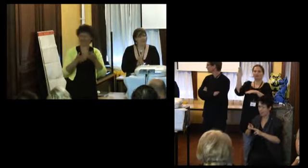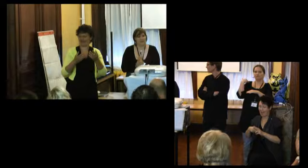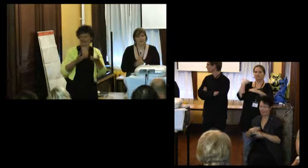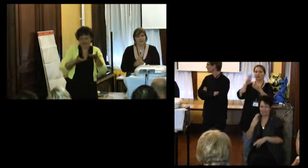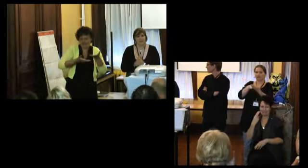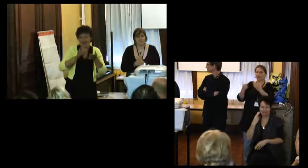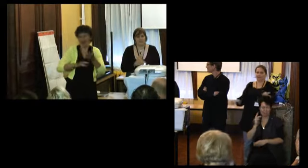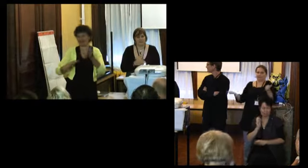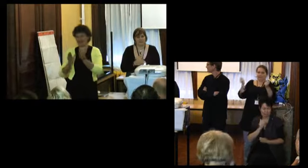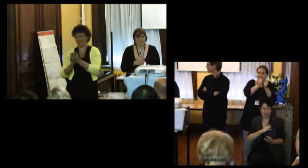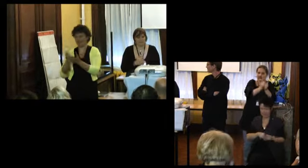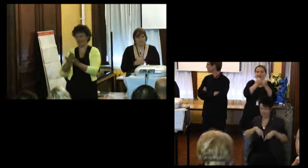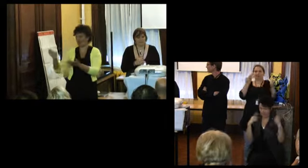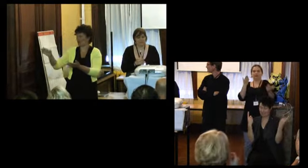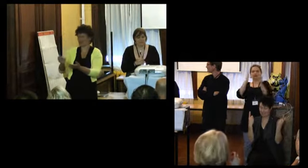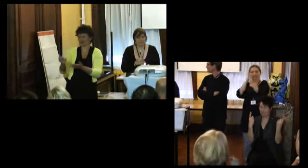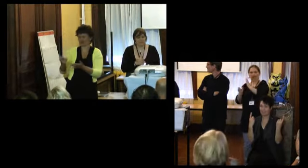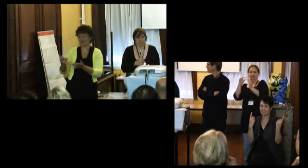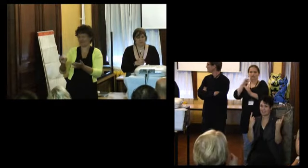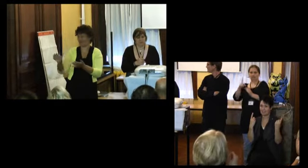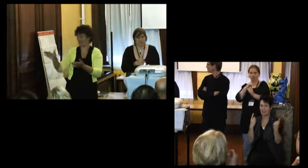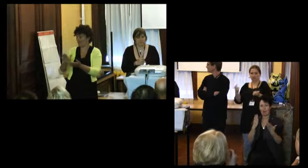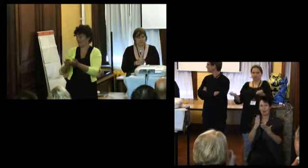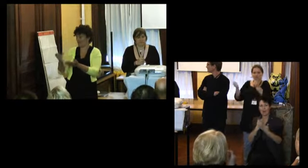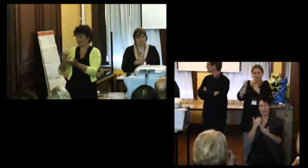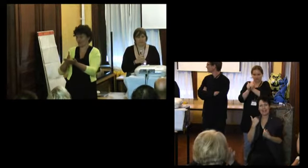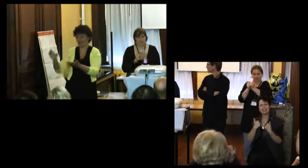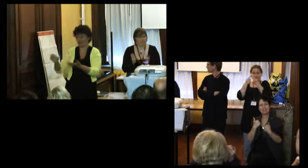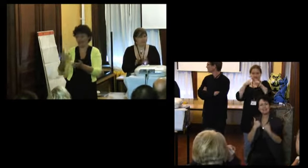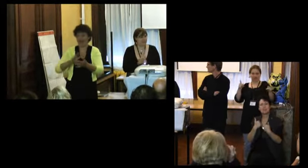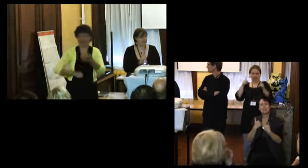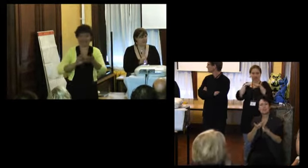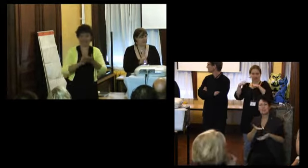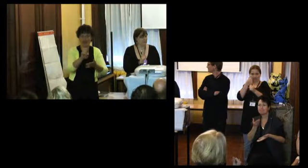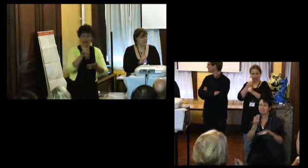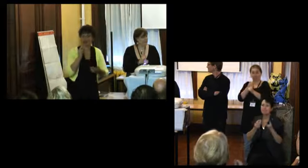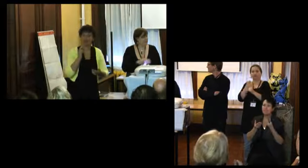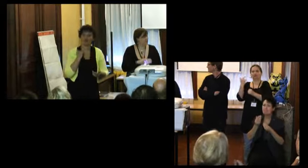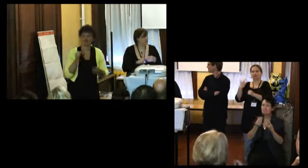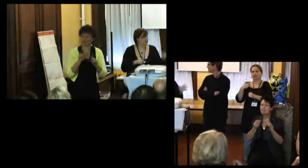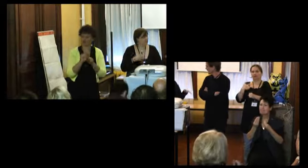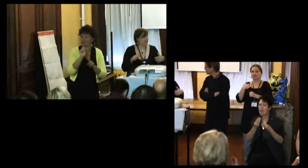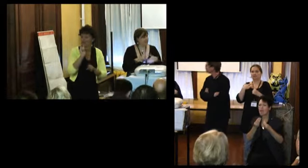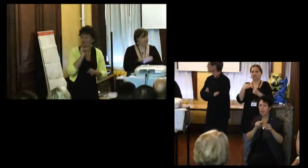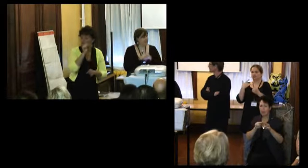presenter. And I'm very interested to learn about video.